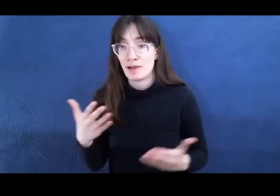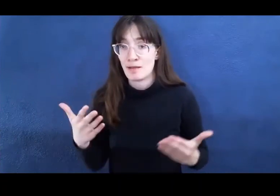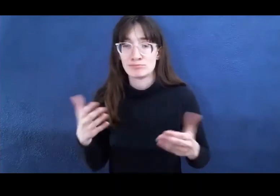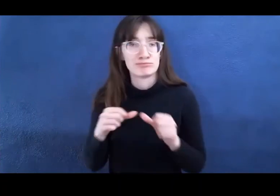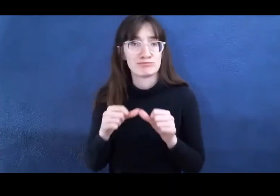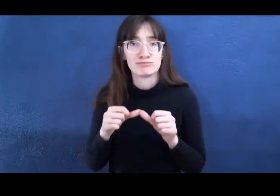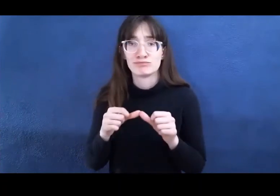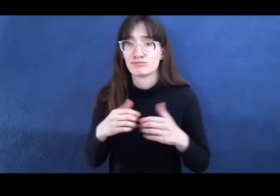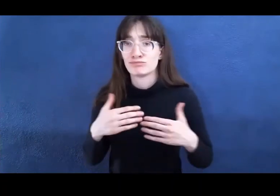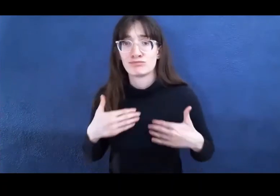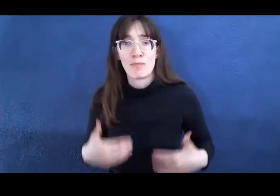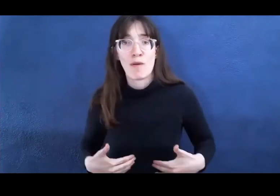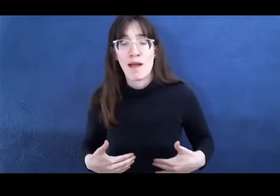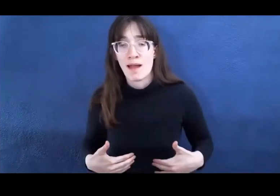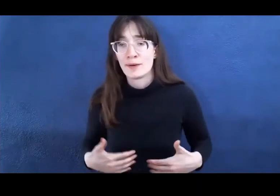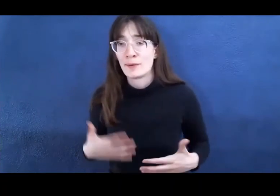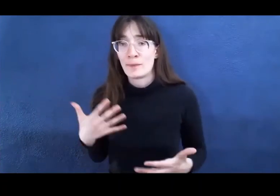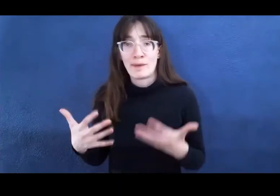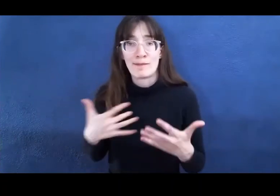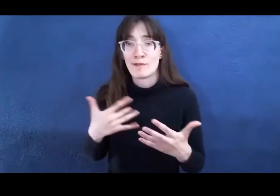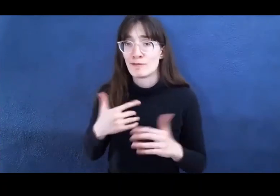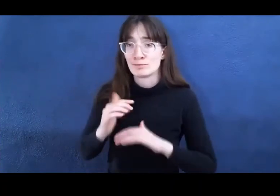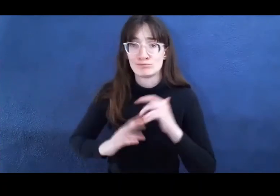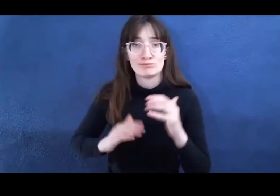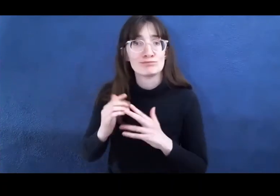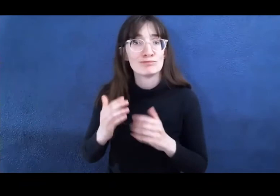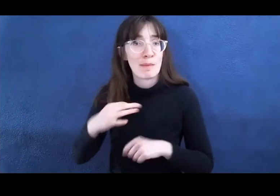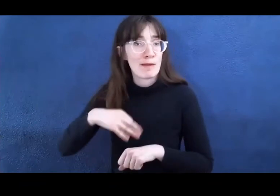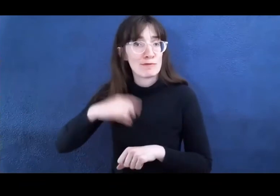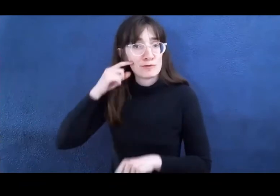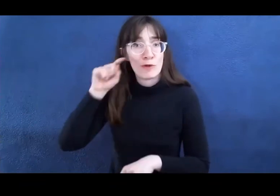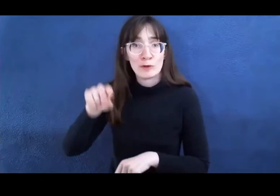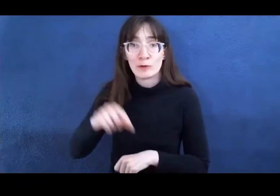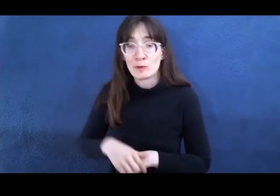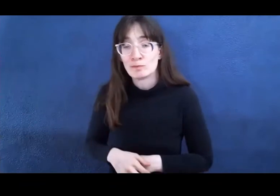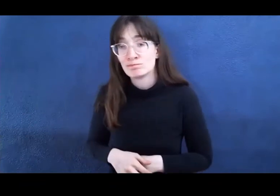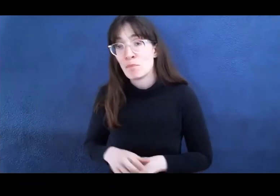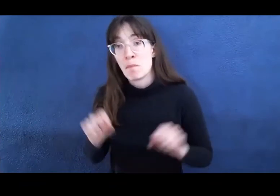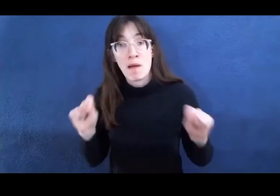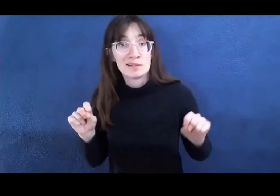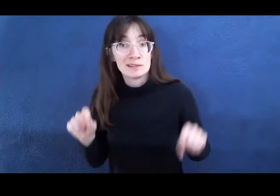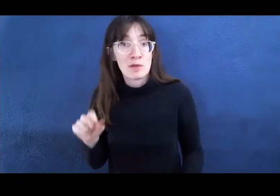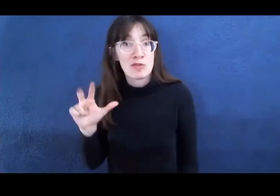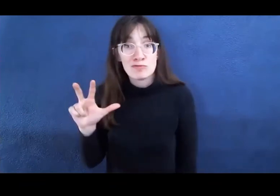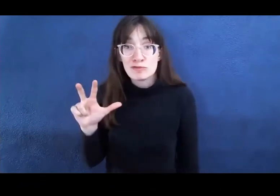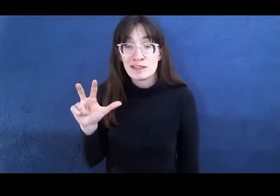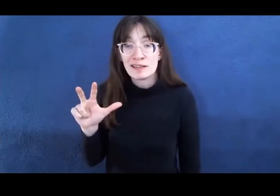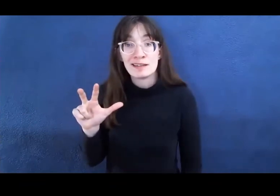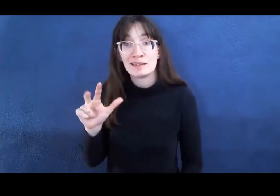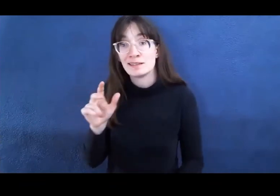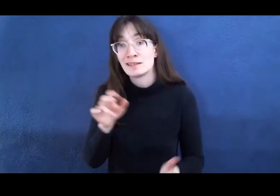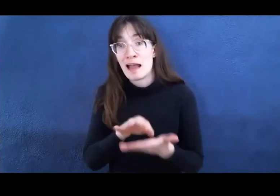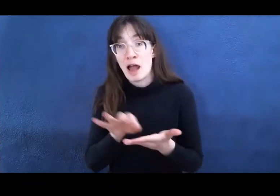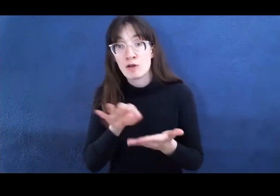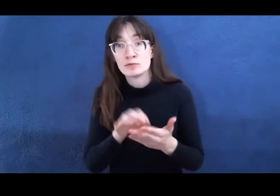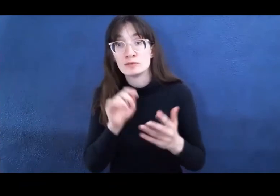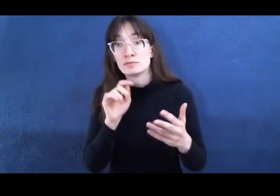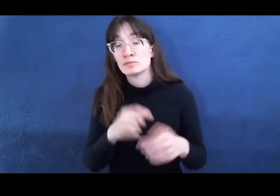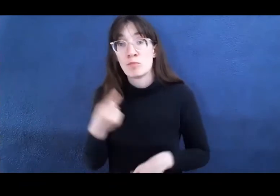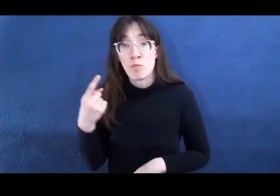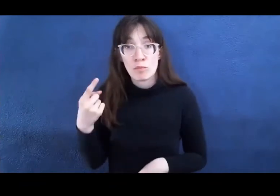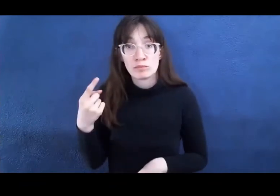some way, in whatever way feels useful to you, for possibly a count of 3, maybe for 2,